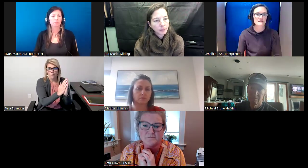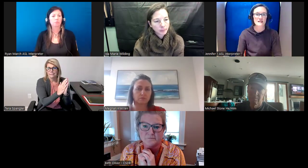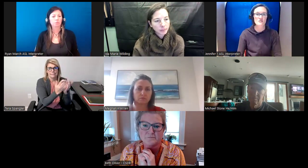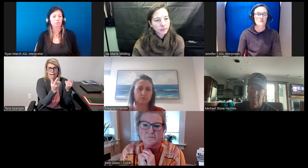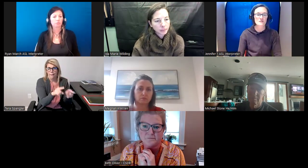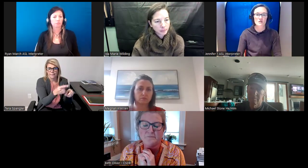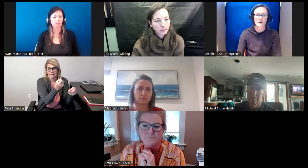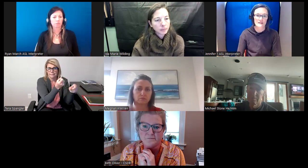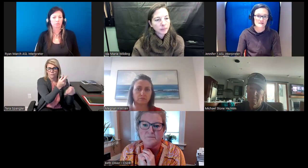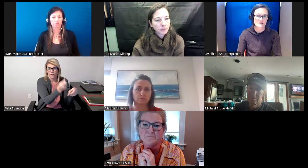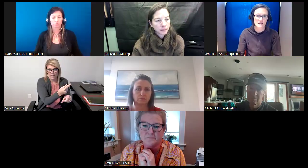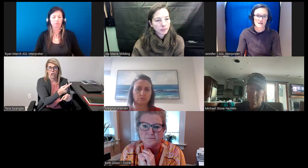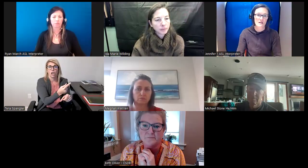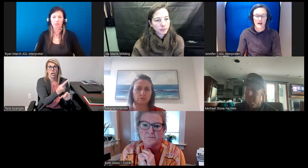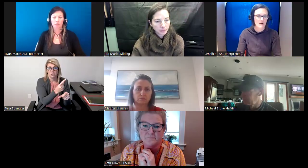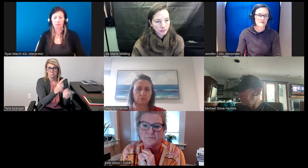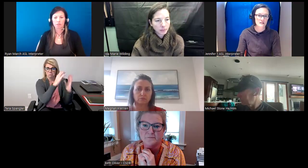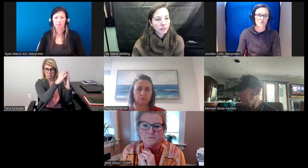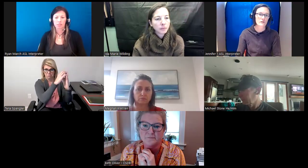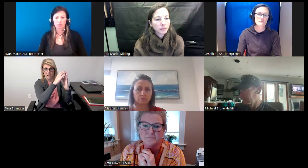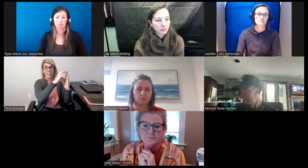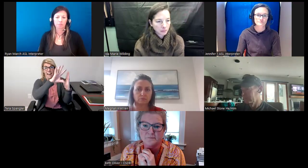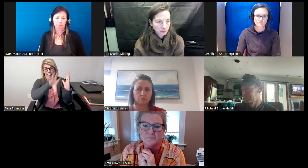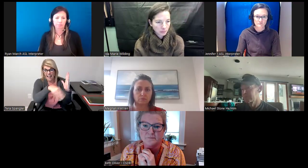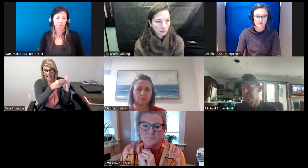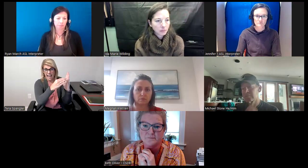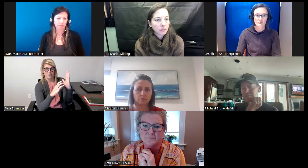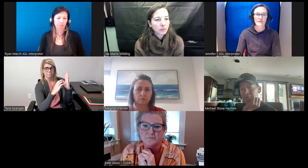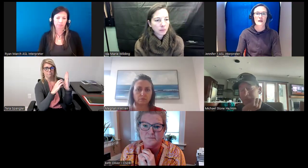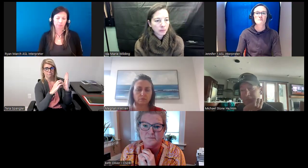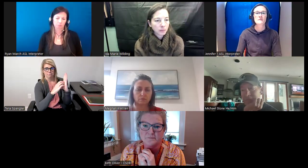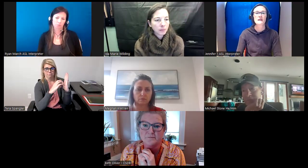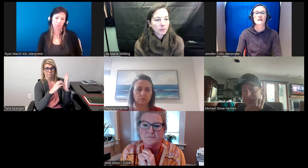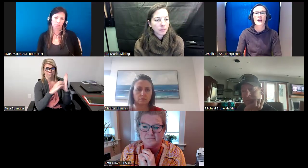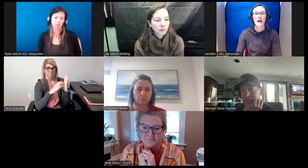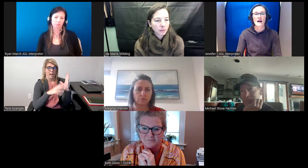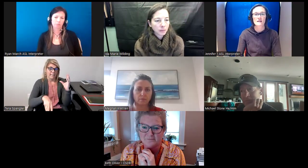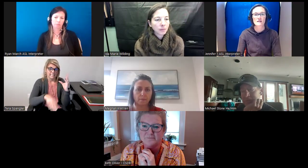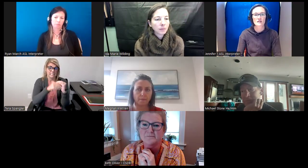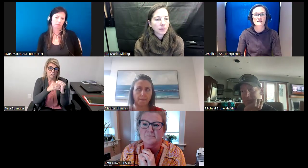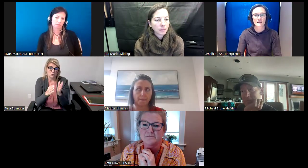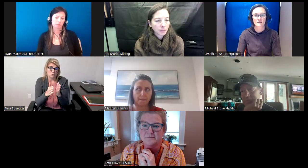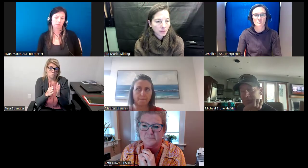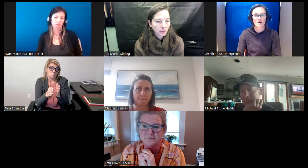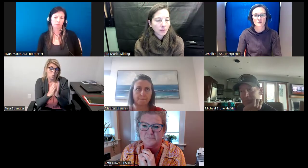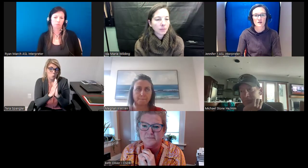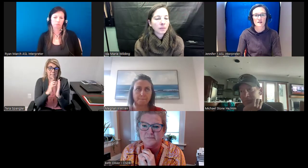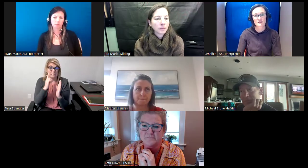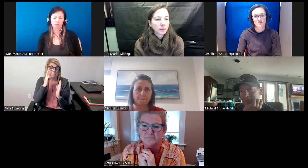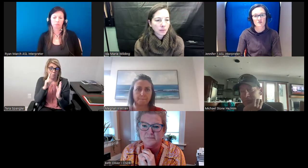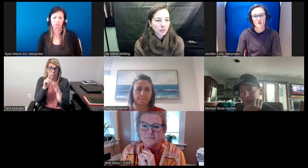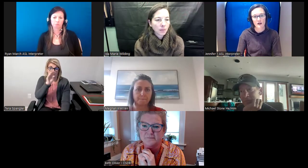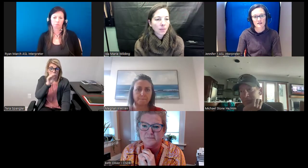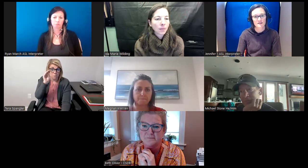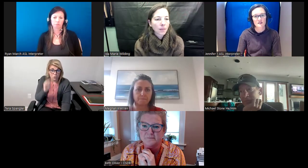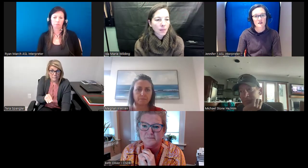our standard budget request that happens annually. But then add a second part to it, an